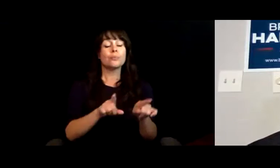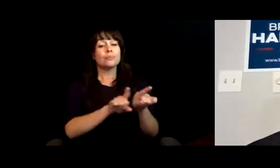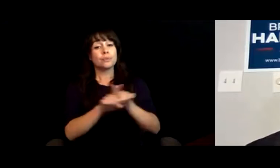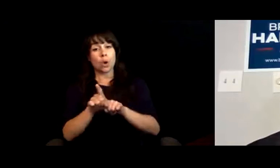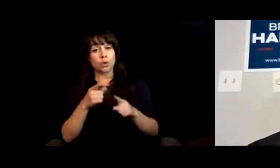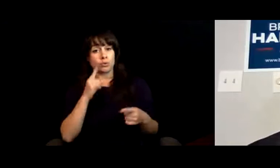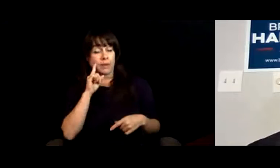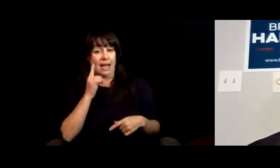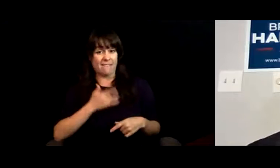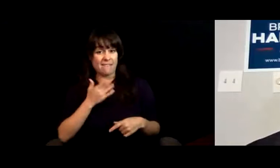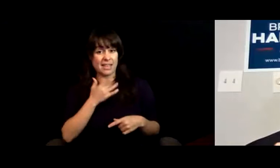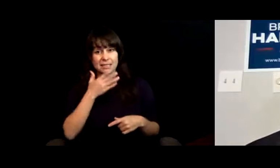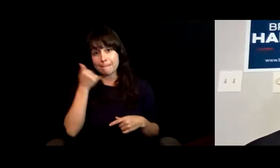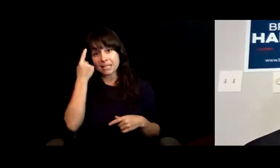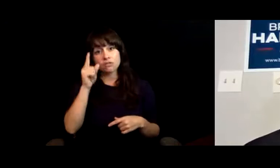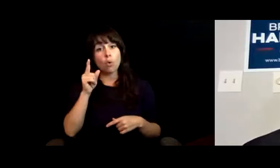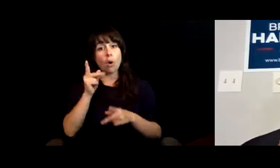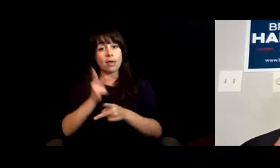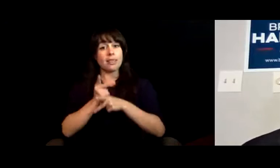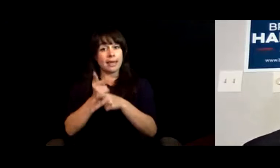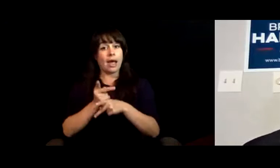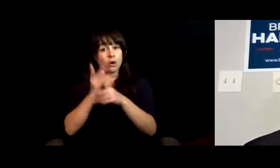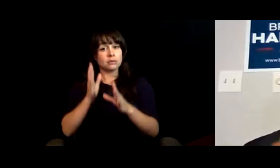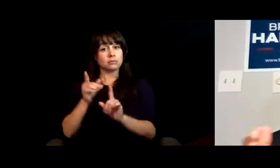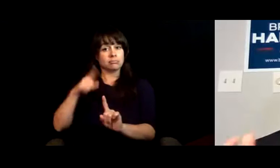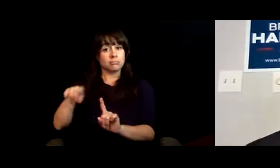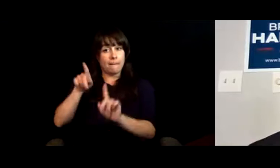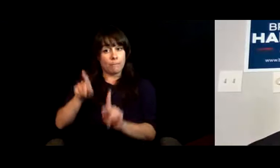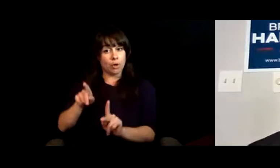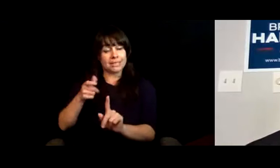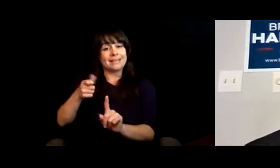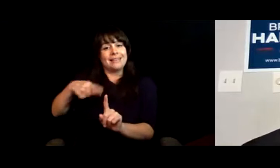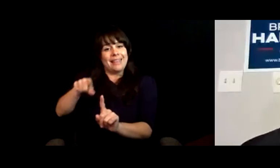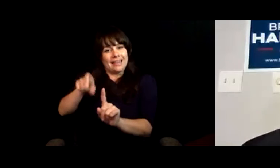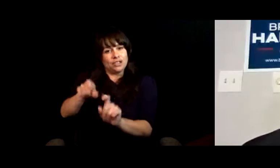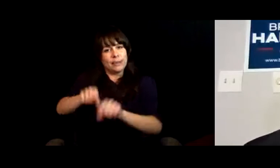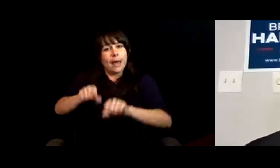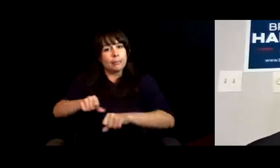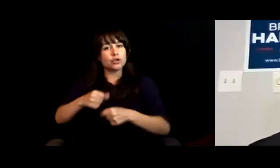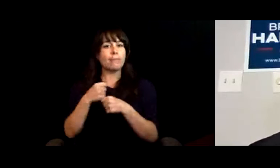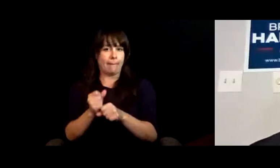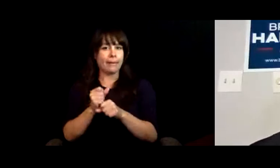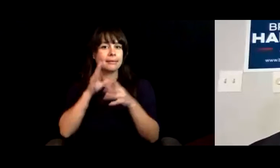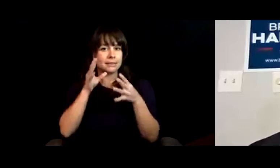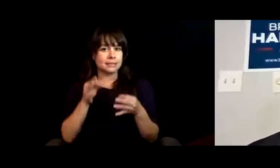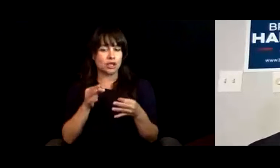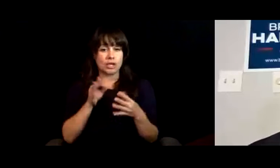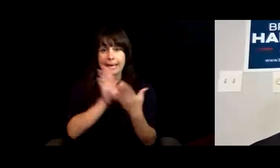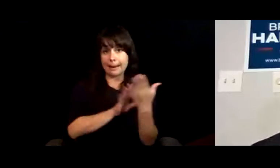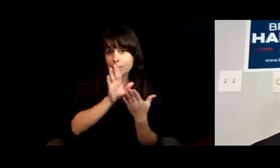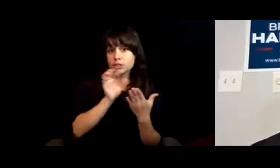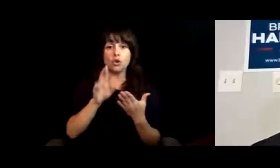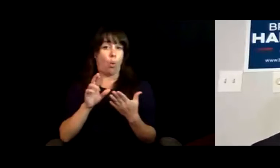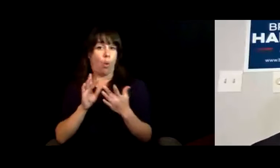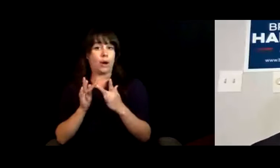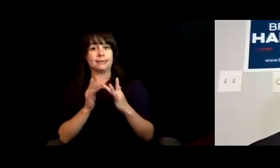it's best for the caretaker to be able to make the call, whether in person or telemedicine or virtual